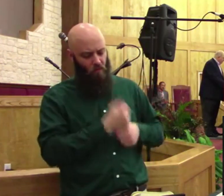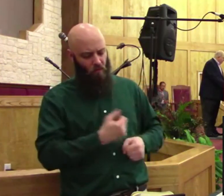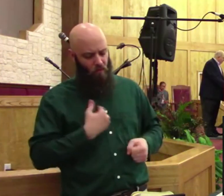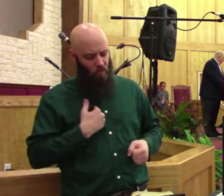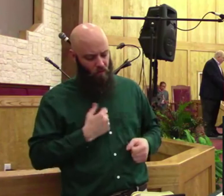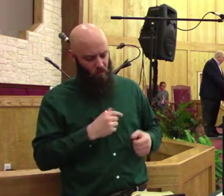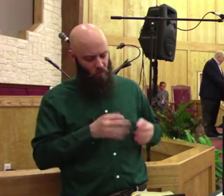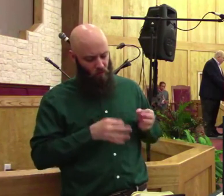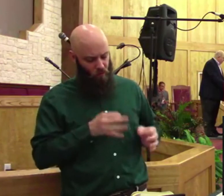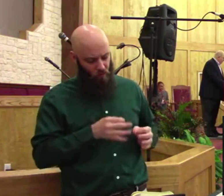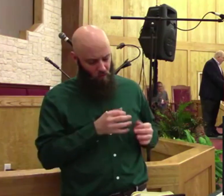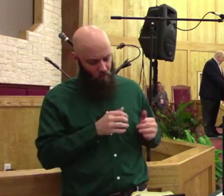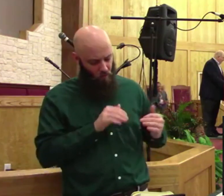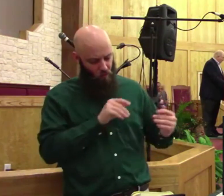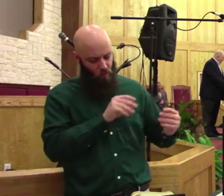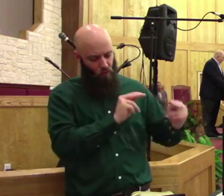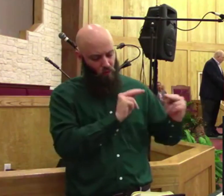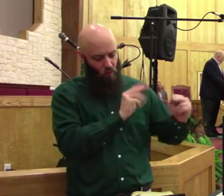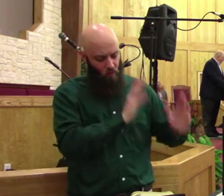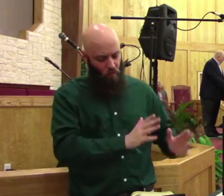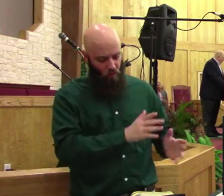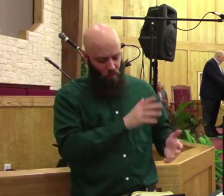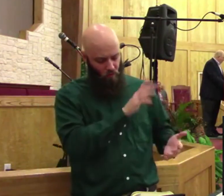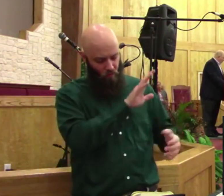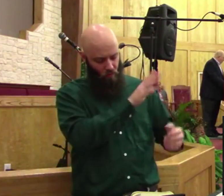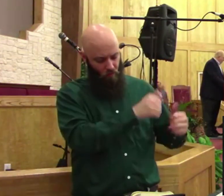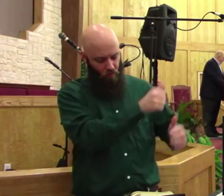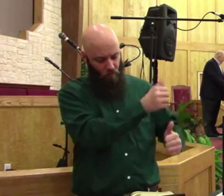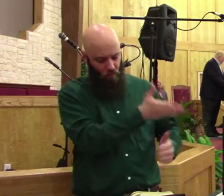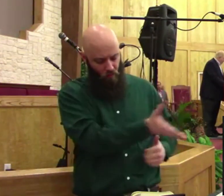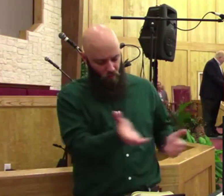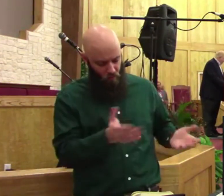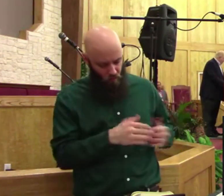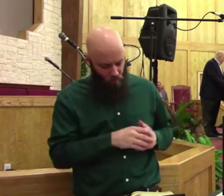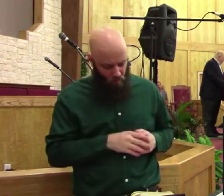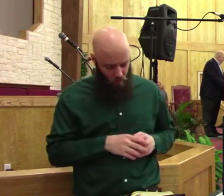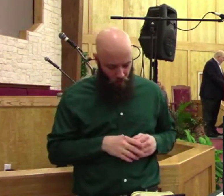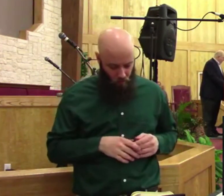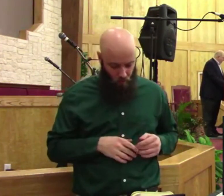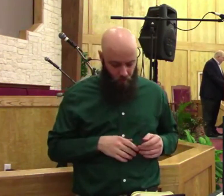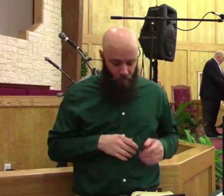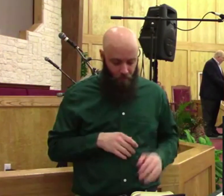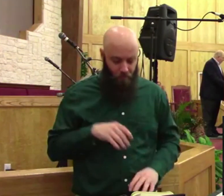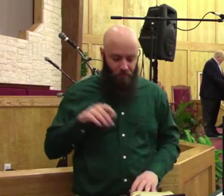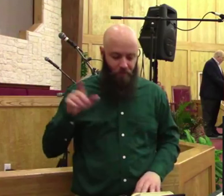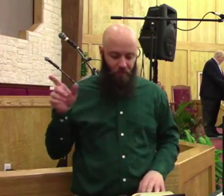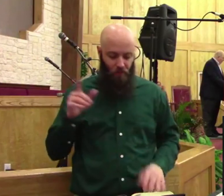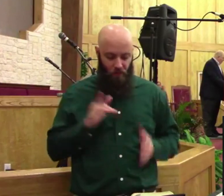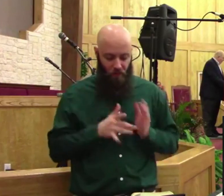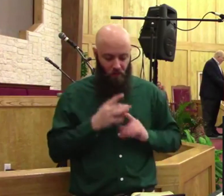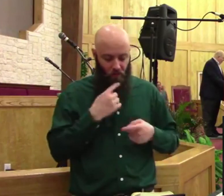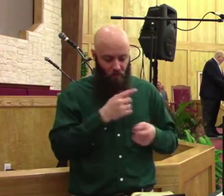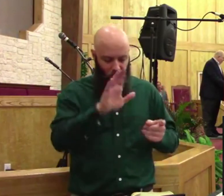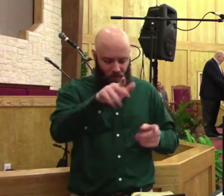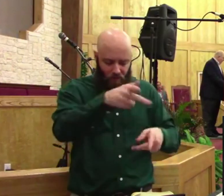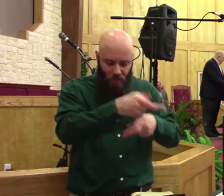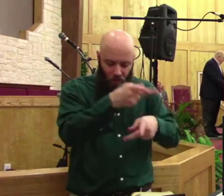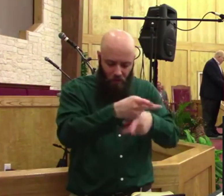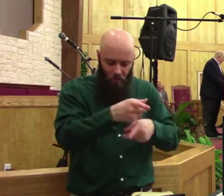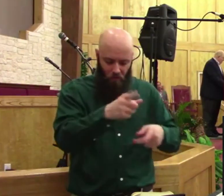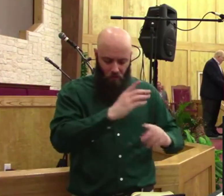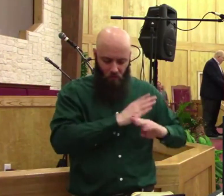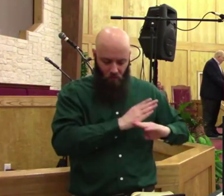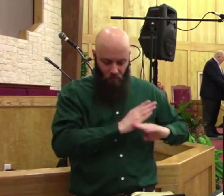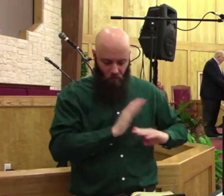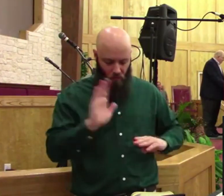and build larger ones, and then I will store all my grain and my goods. And I will say to my soul, soul, you have ample goods laid up for